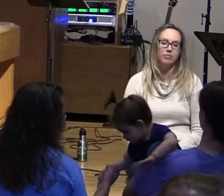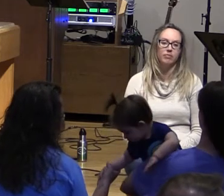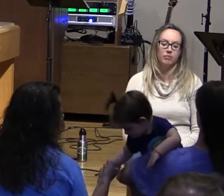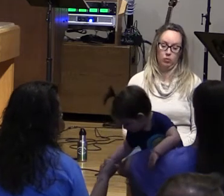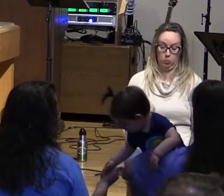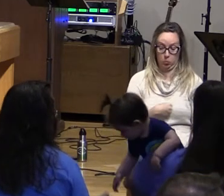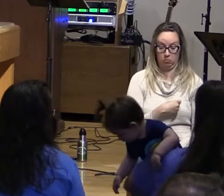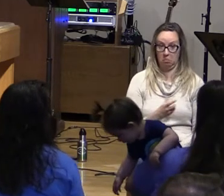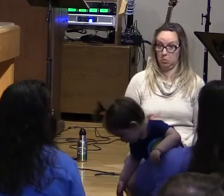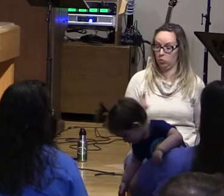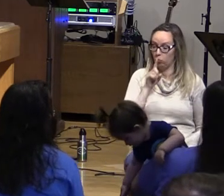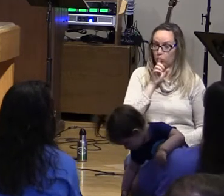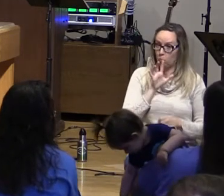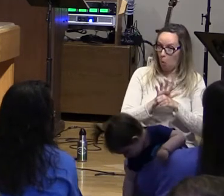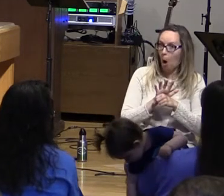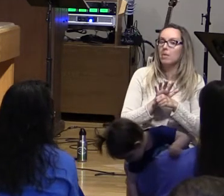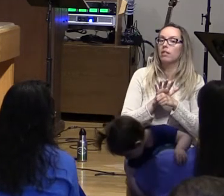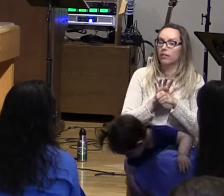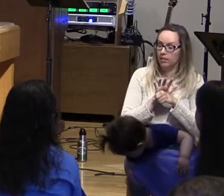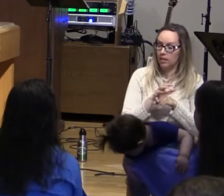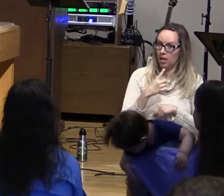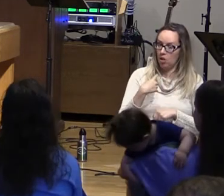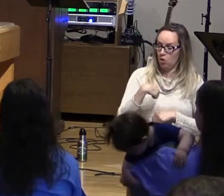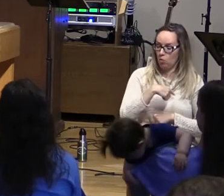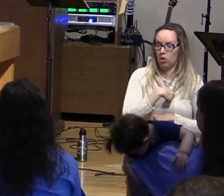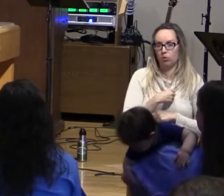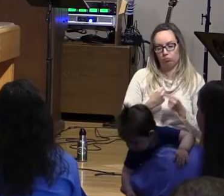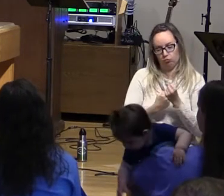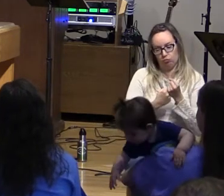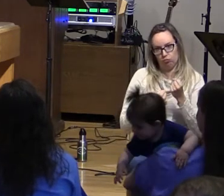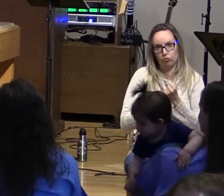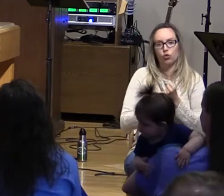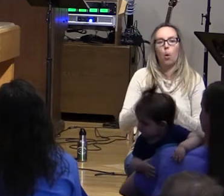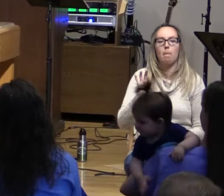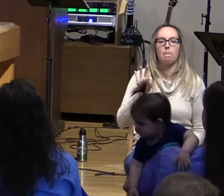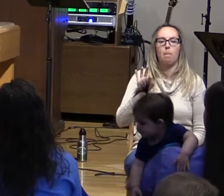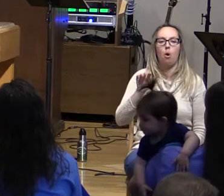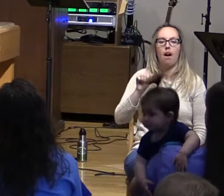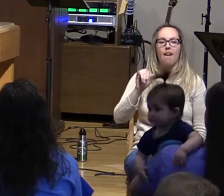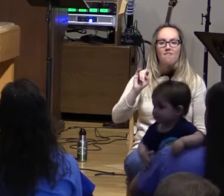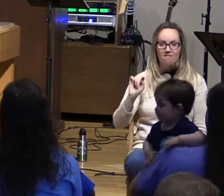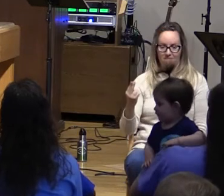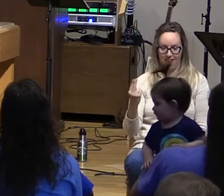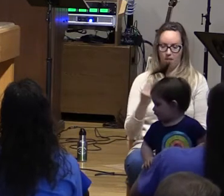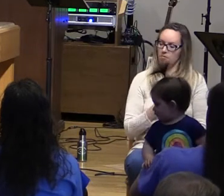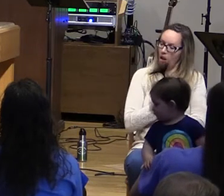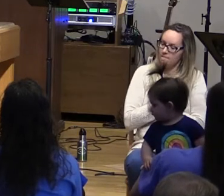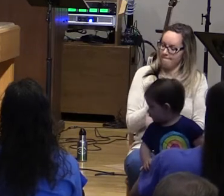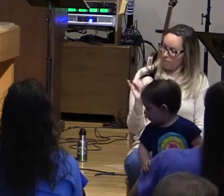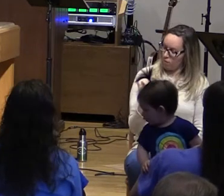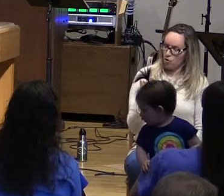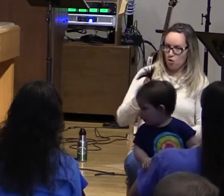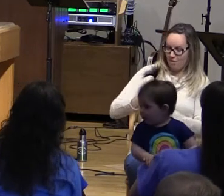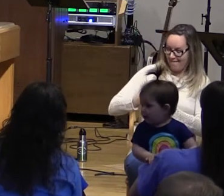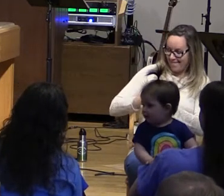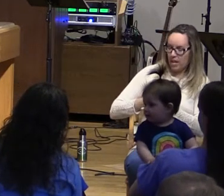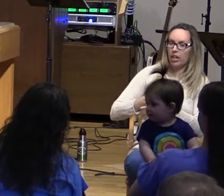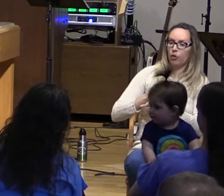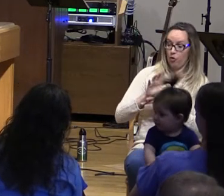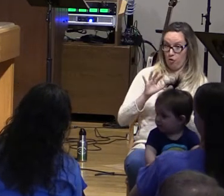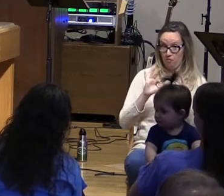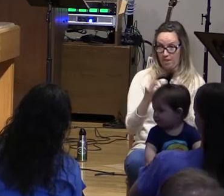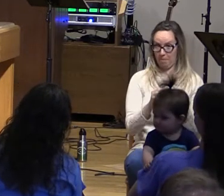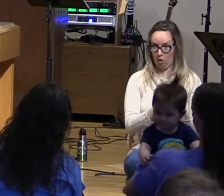We promised that we would support her and love her and care for her and her